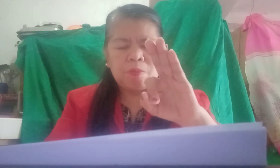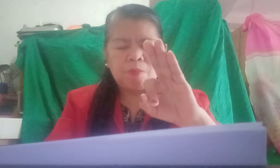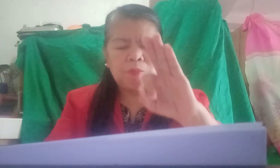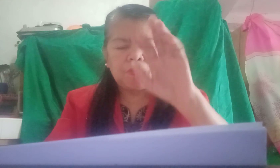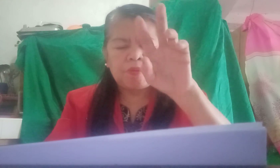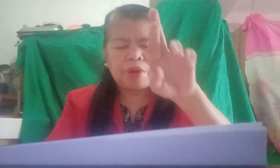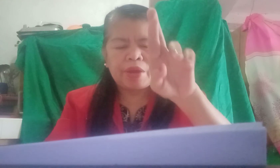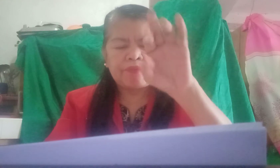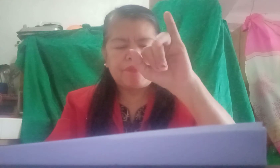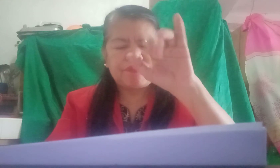Rift